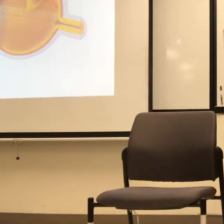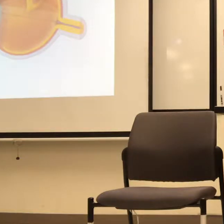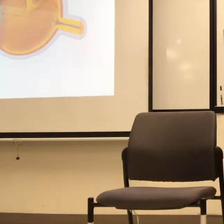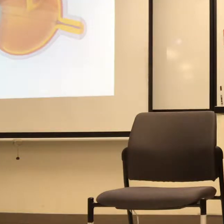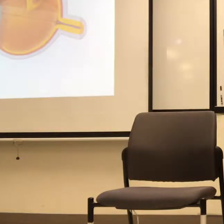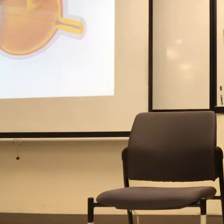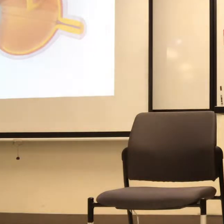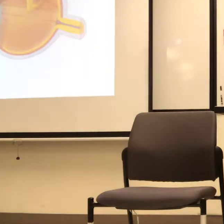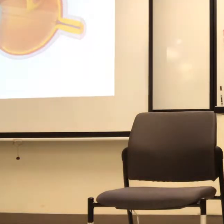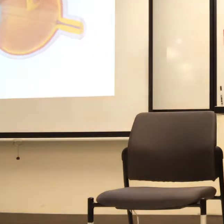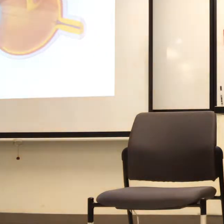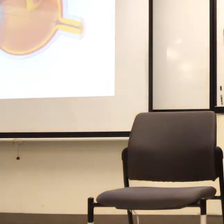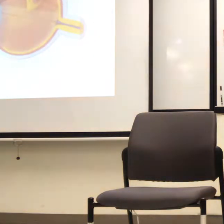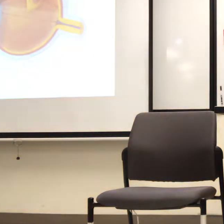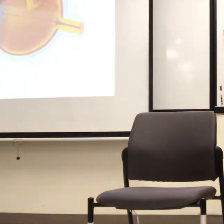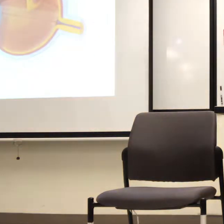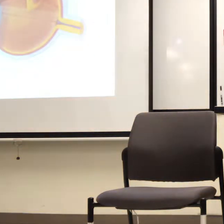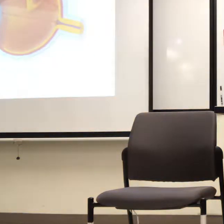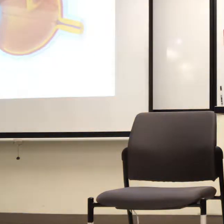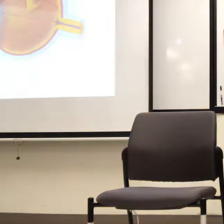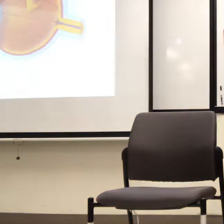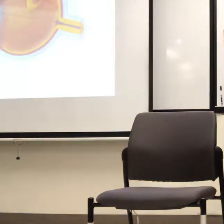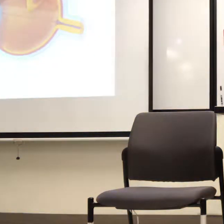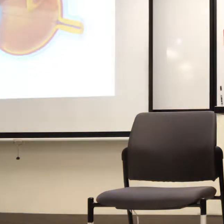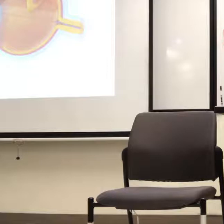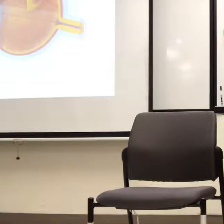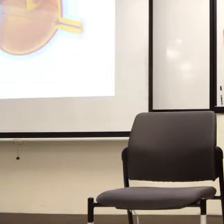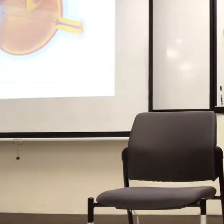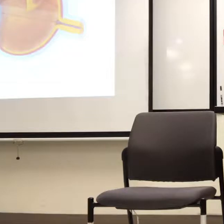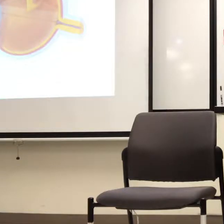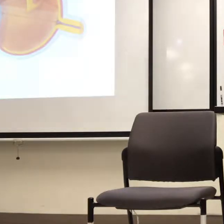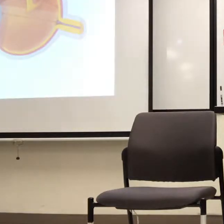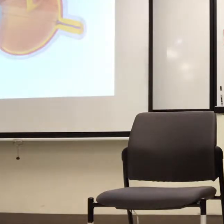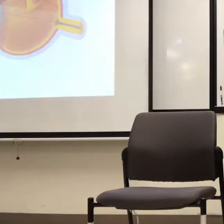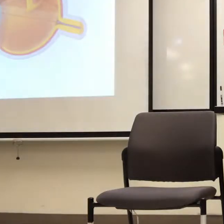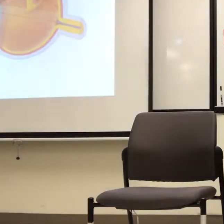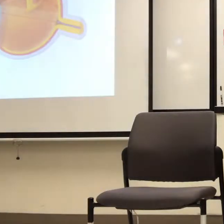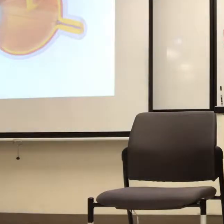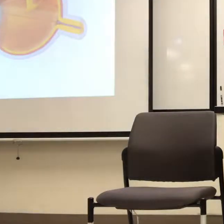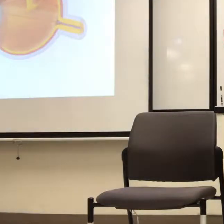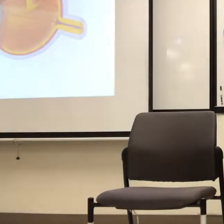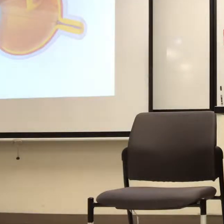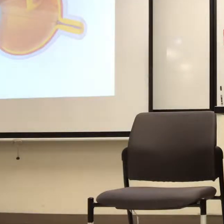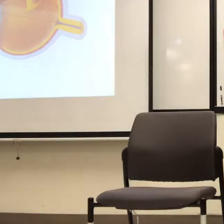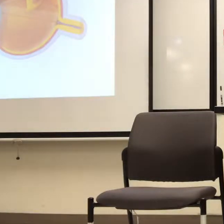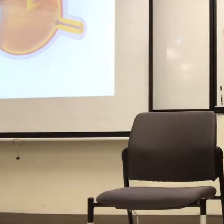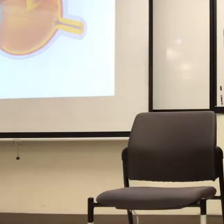there, that's the lens. Or not the lens, the cornea.